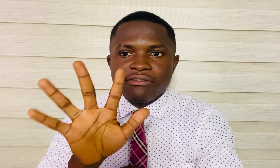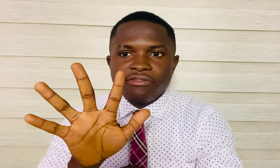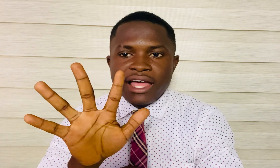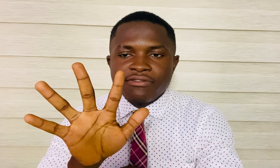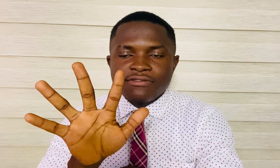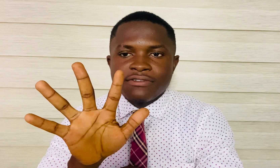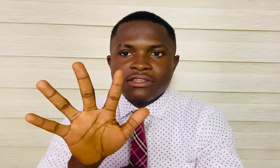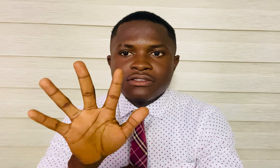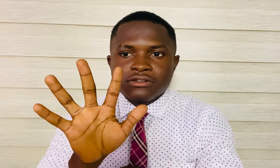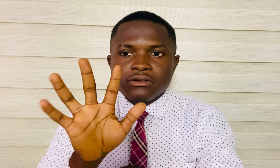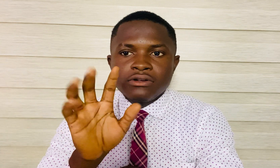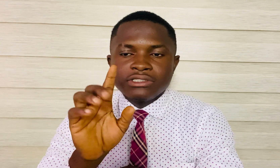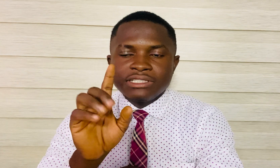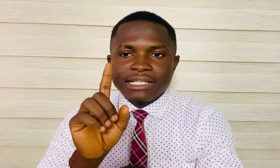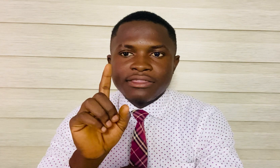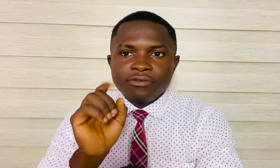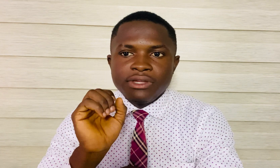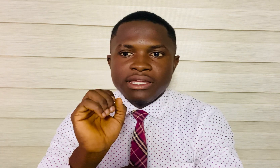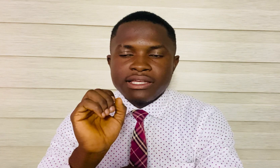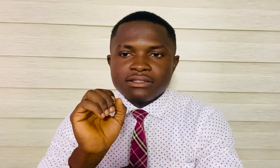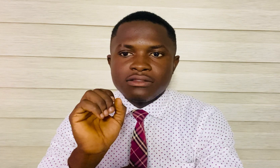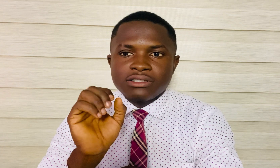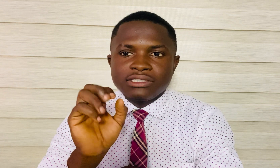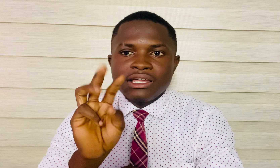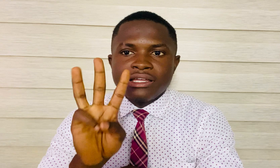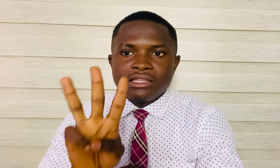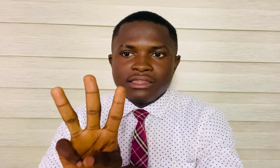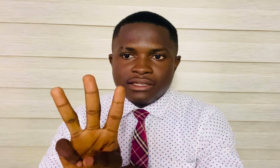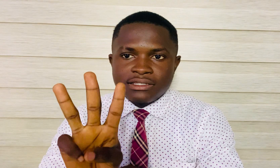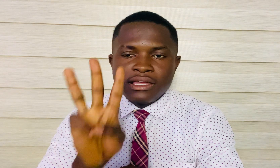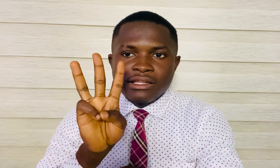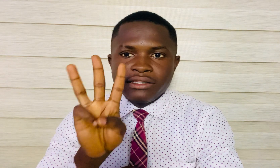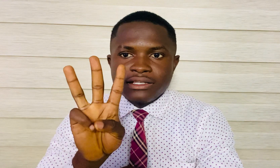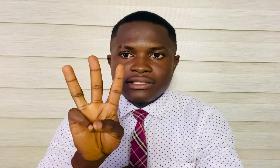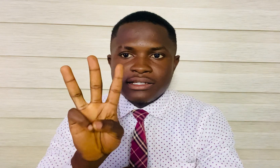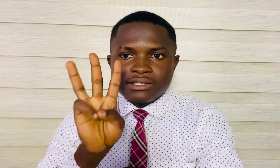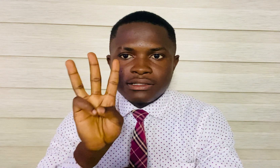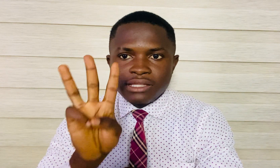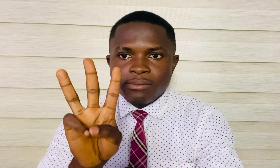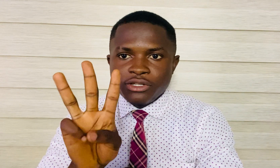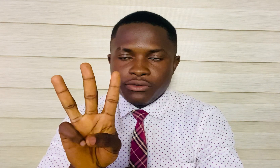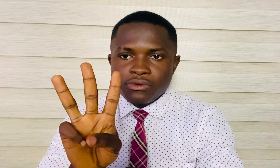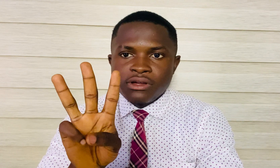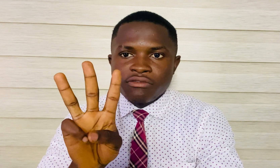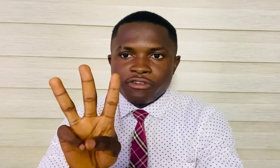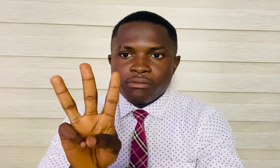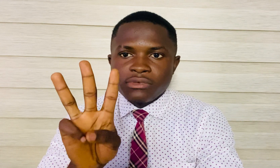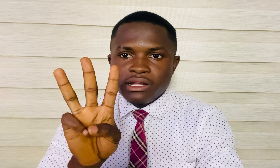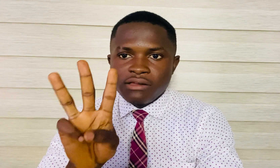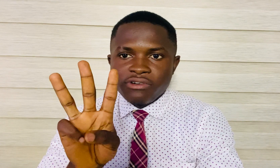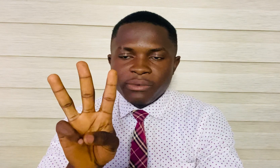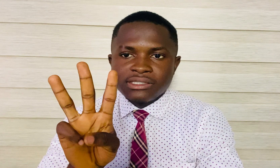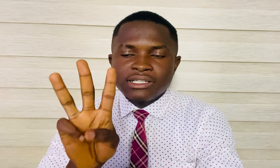5. So note that 3 is not this. This is W from the alphabet.